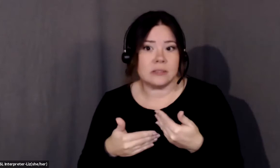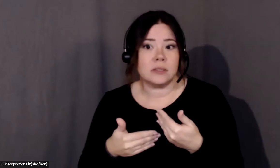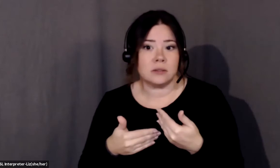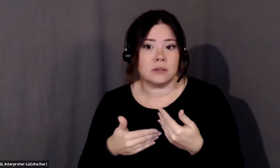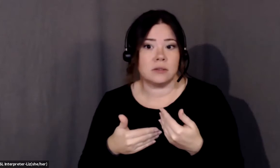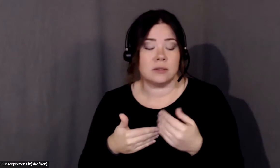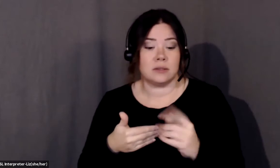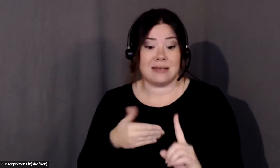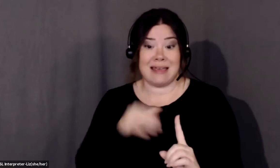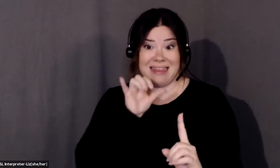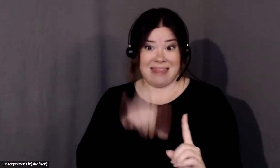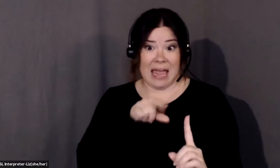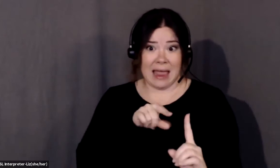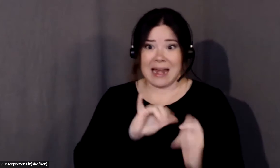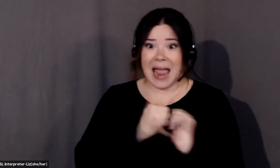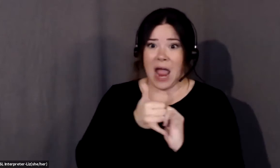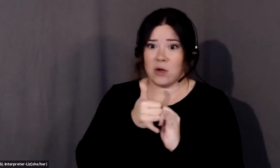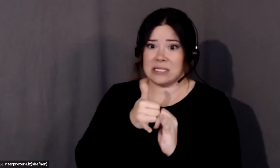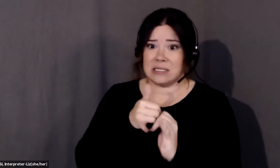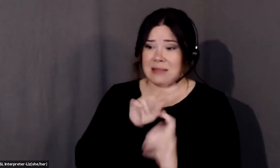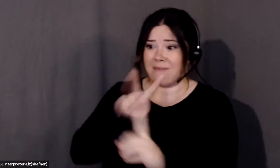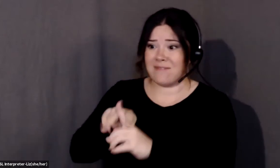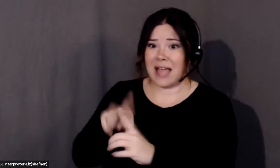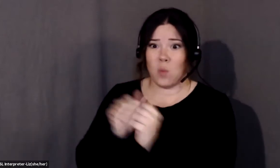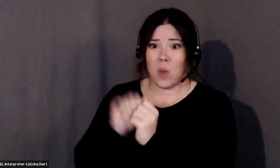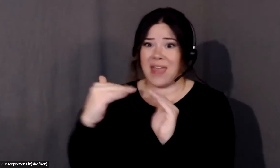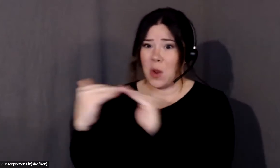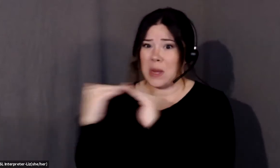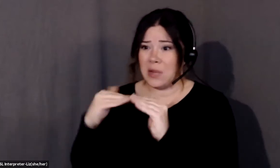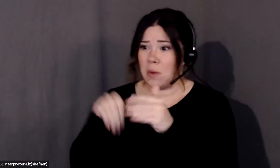affect equal access determinations?